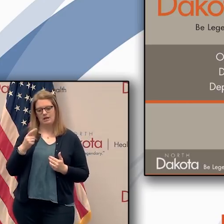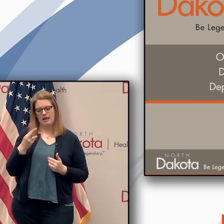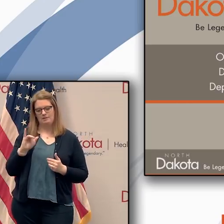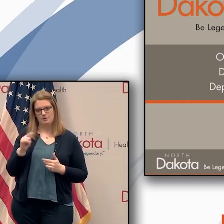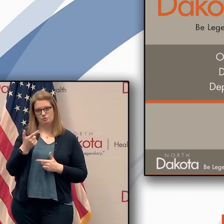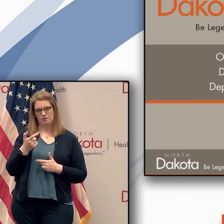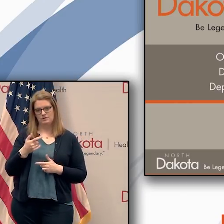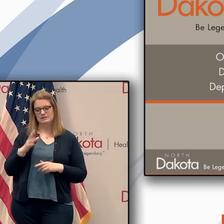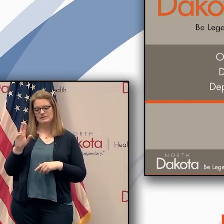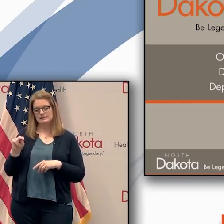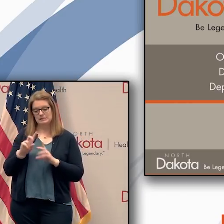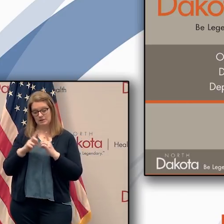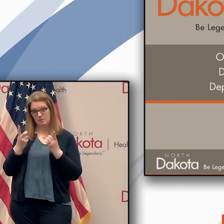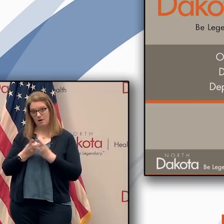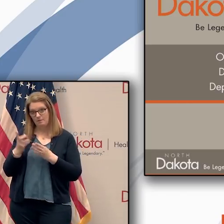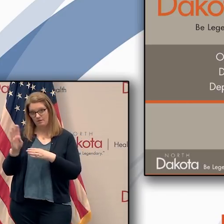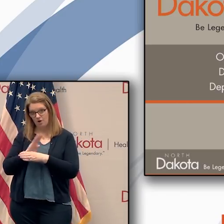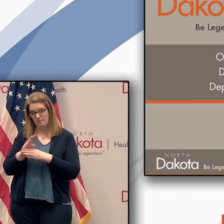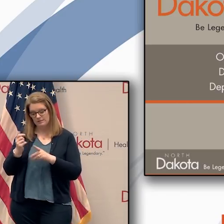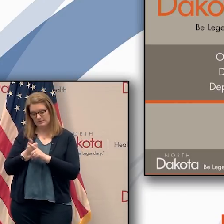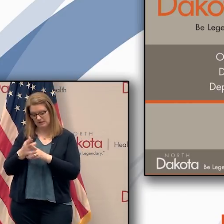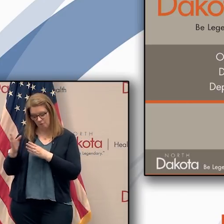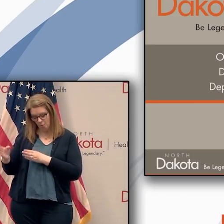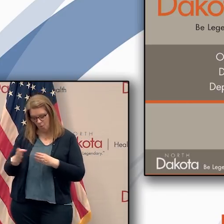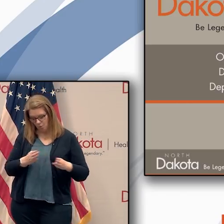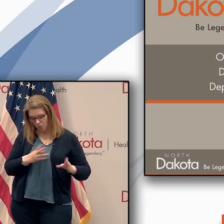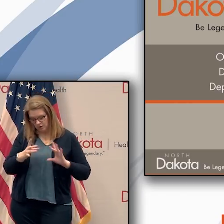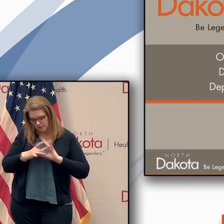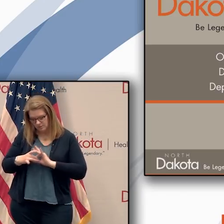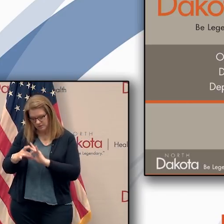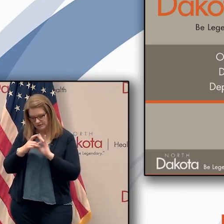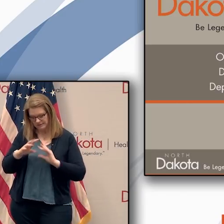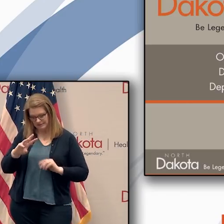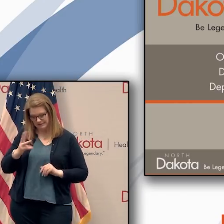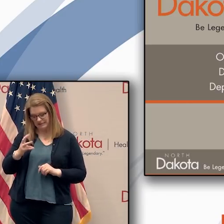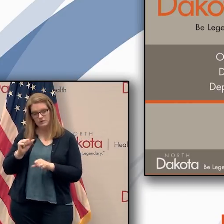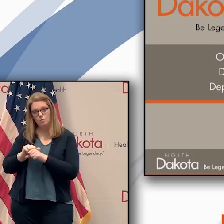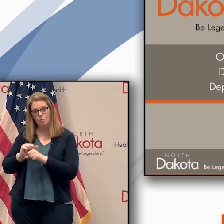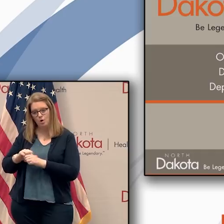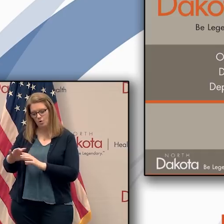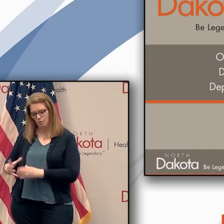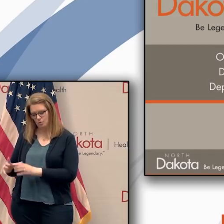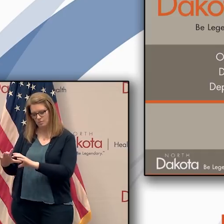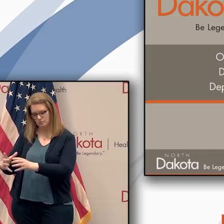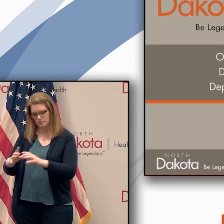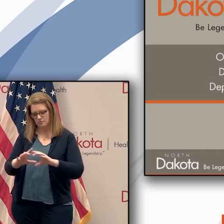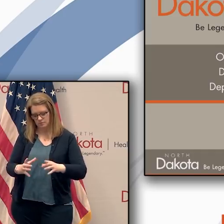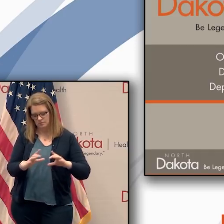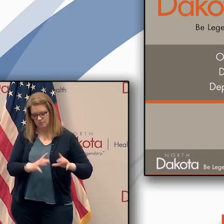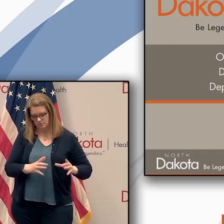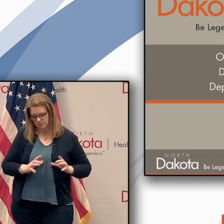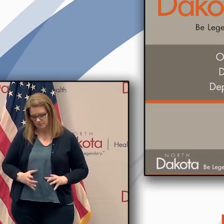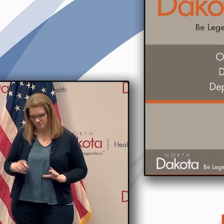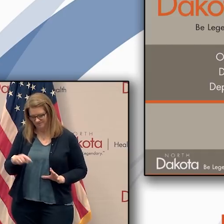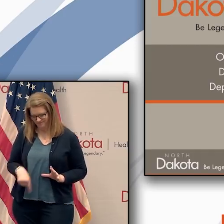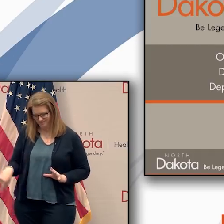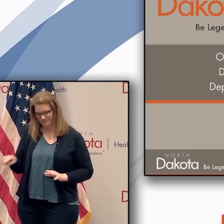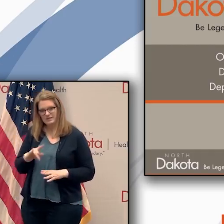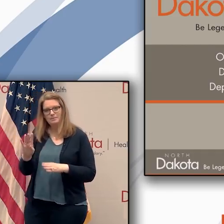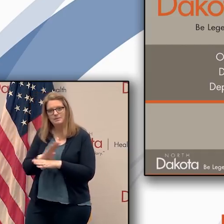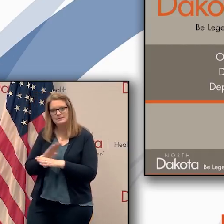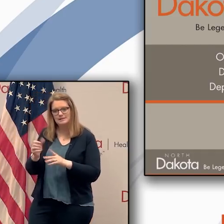week, the Department of Commerce organized and coordinated 6 work groups representing businesses affected by Executive